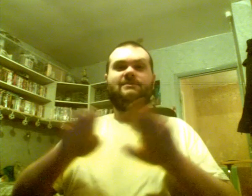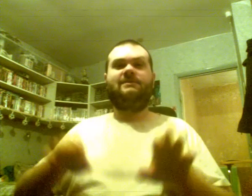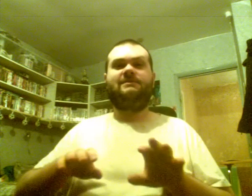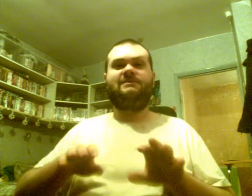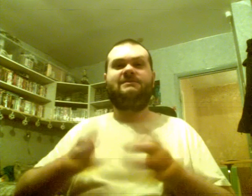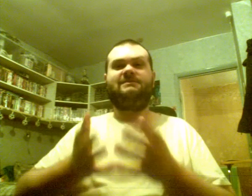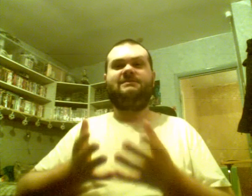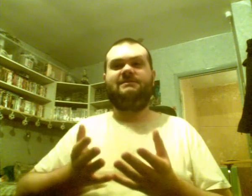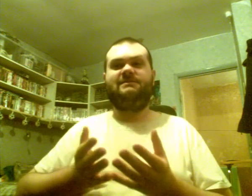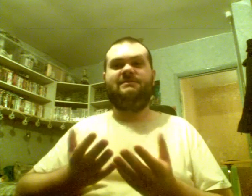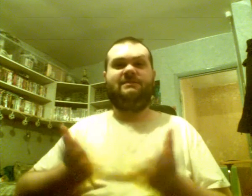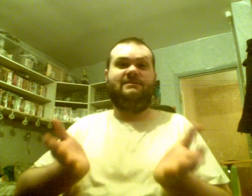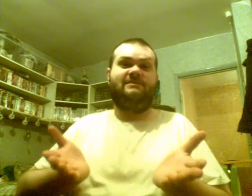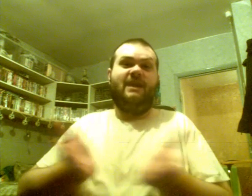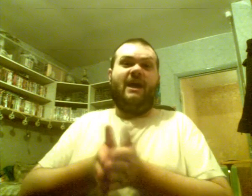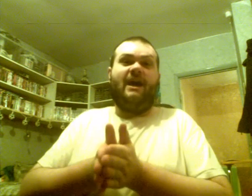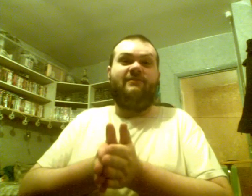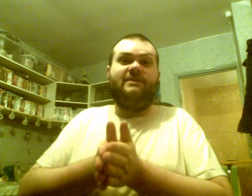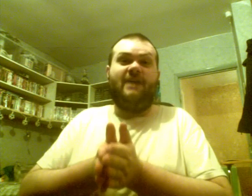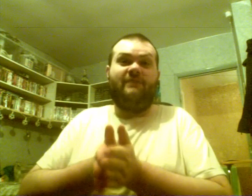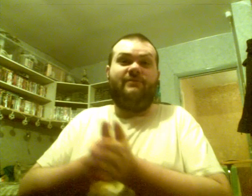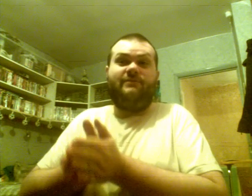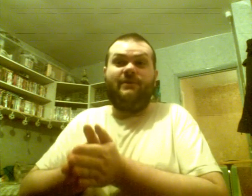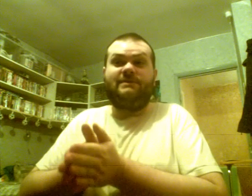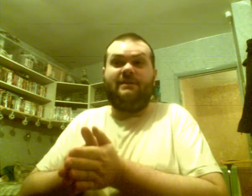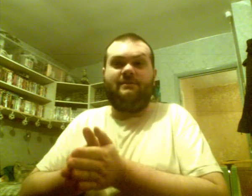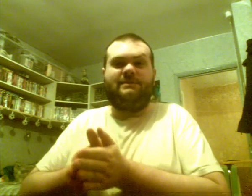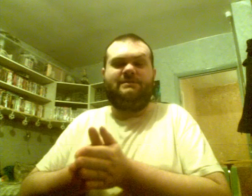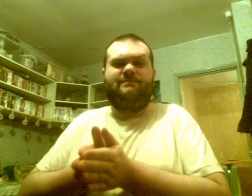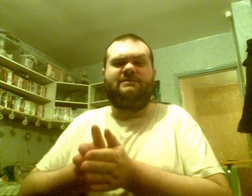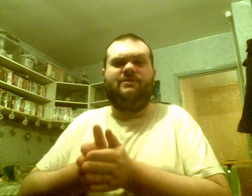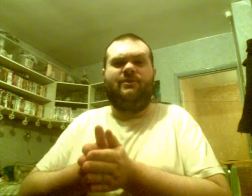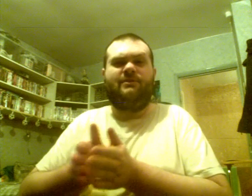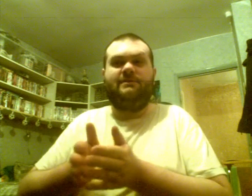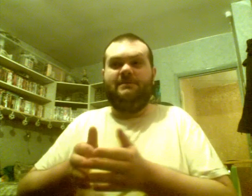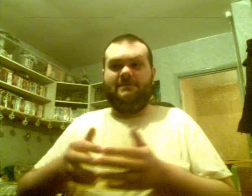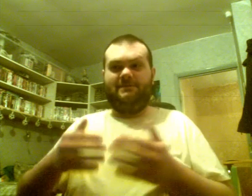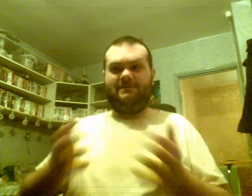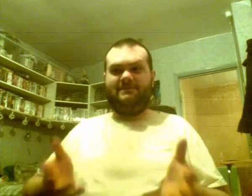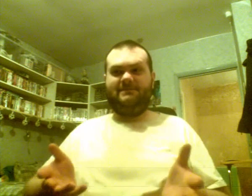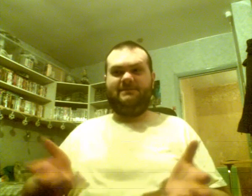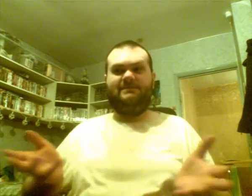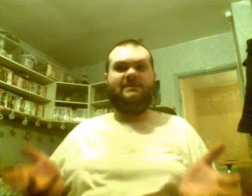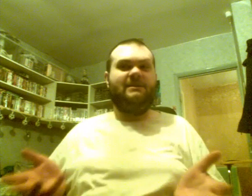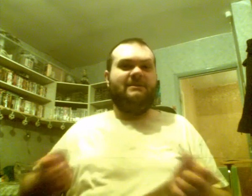well, because you can have your knife and your fork together, which makes a nork. So